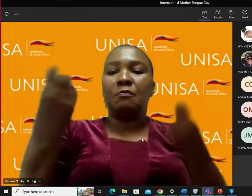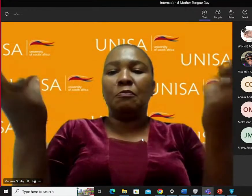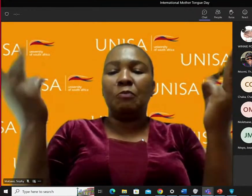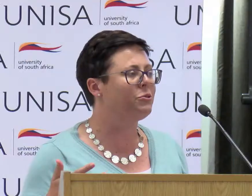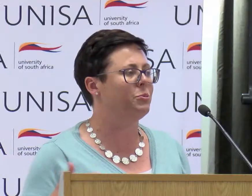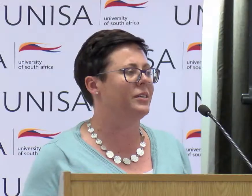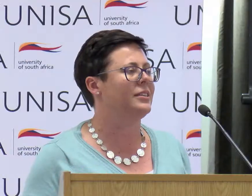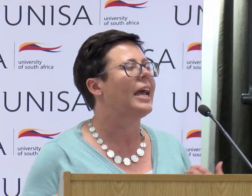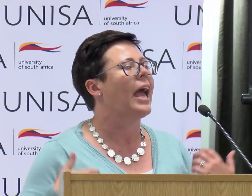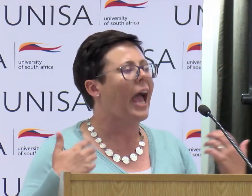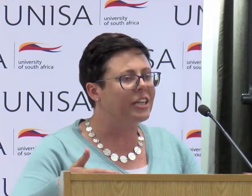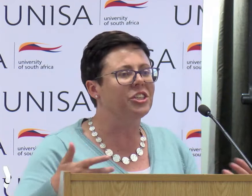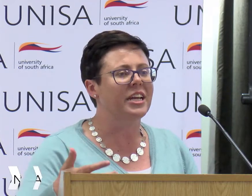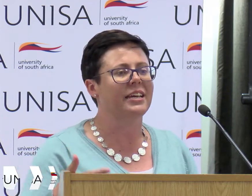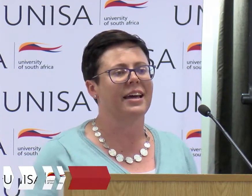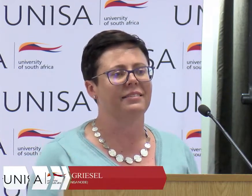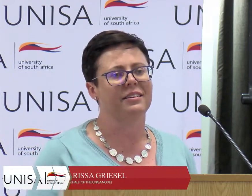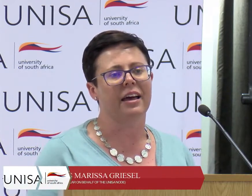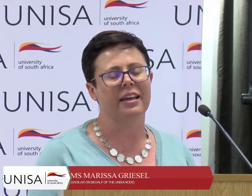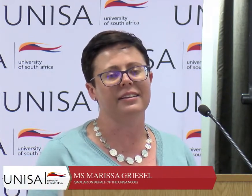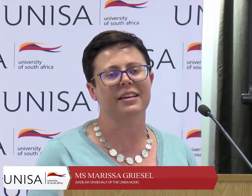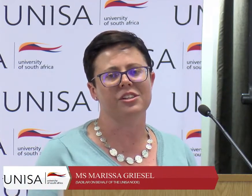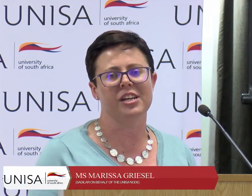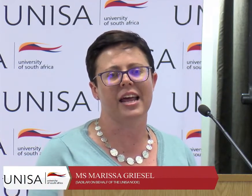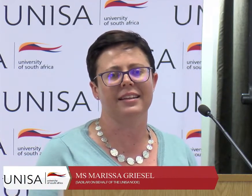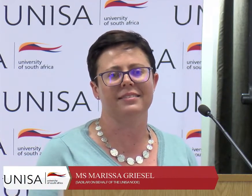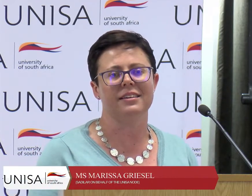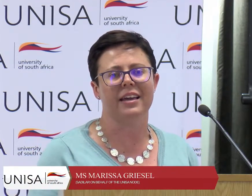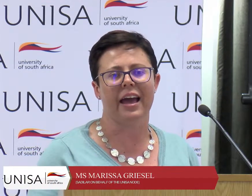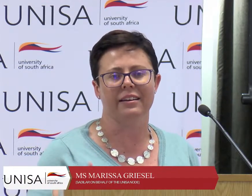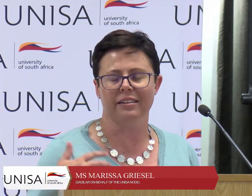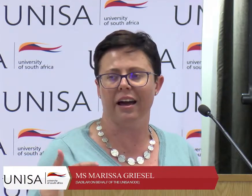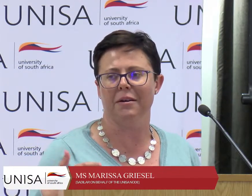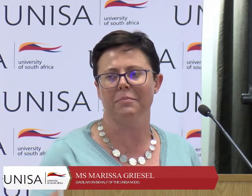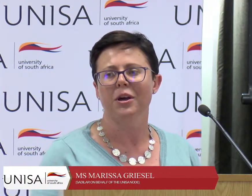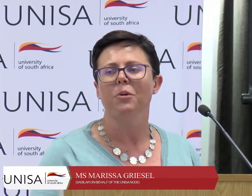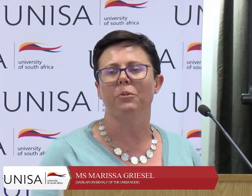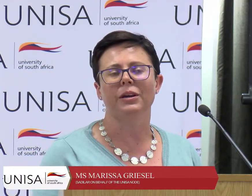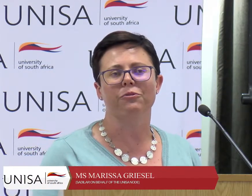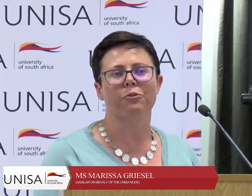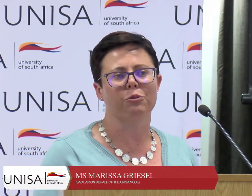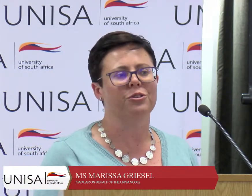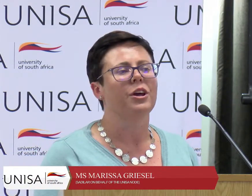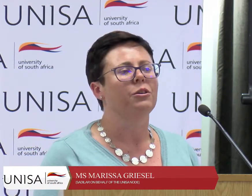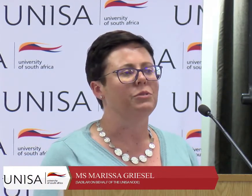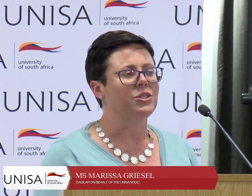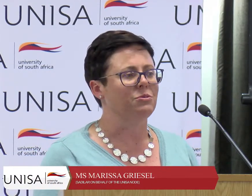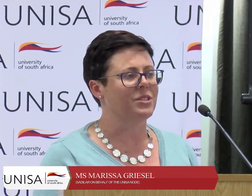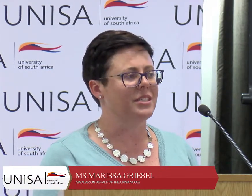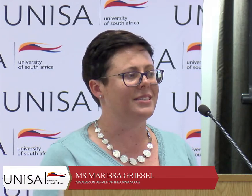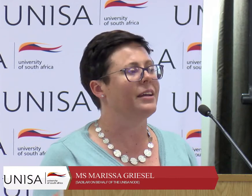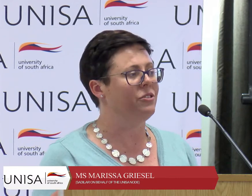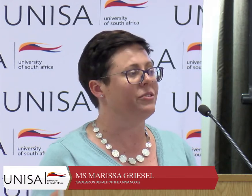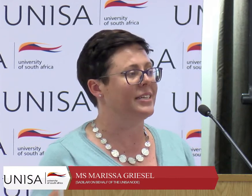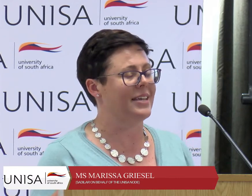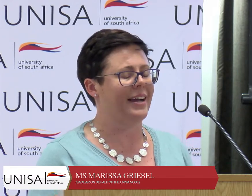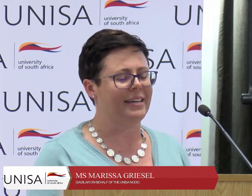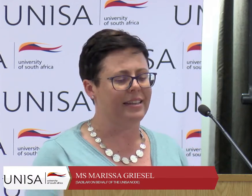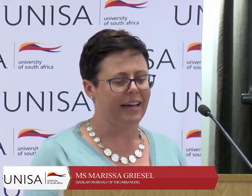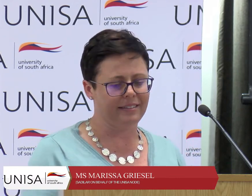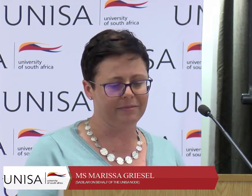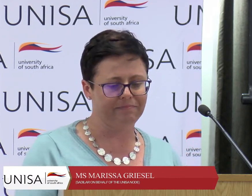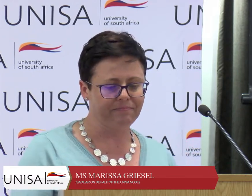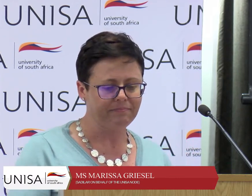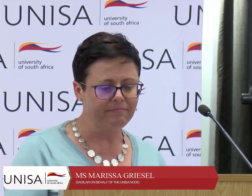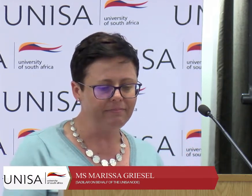been involved with actioning that intentionality and putting forth resources that do